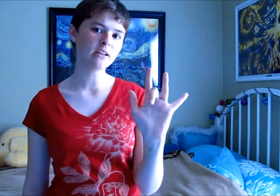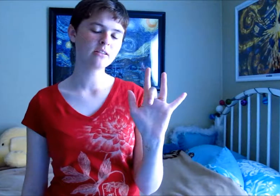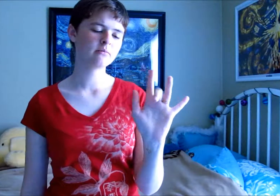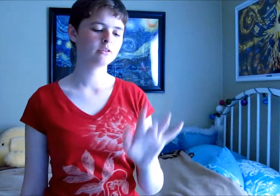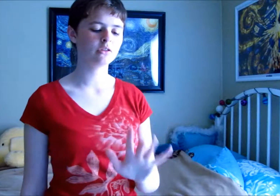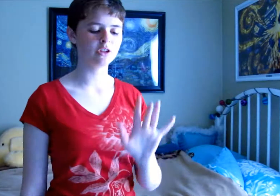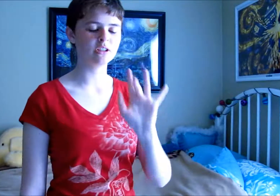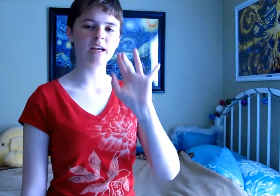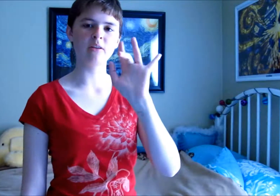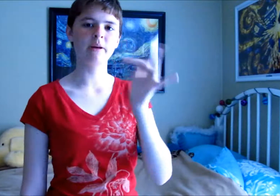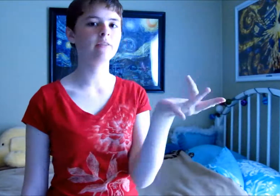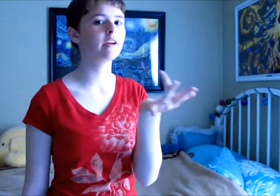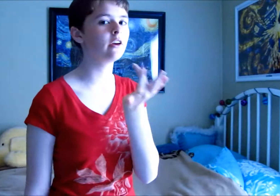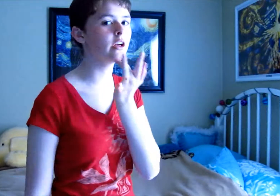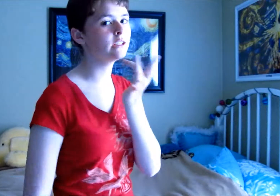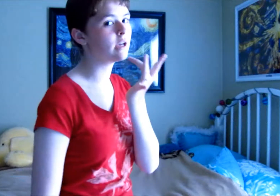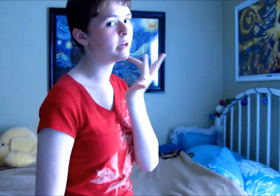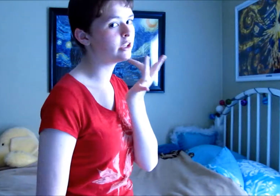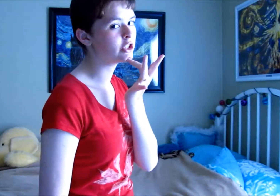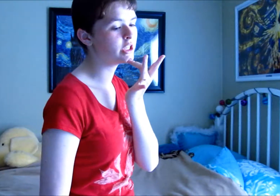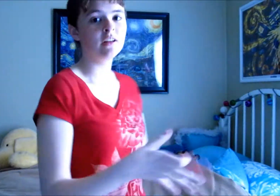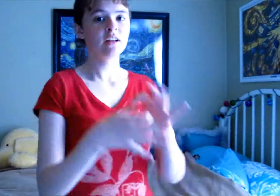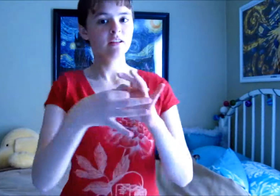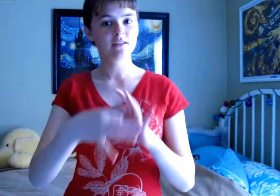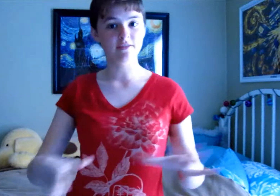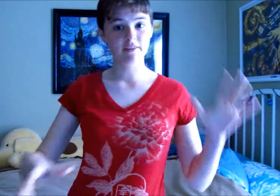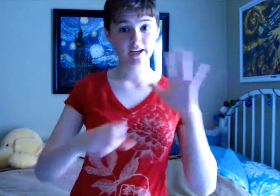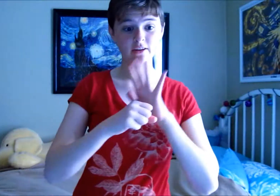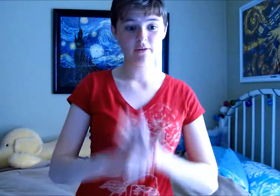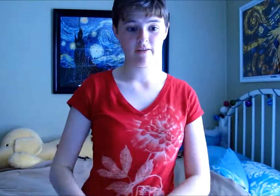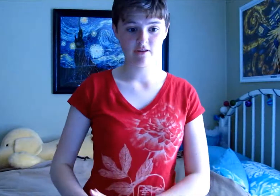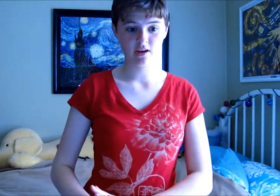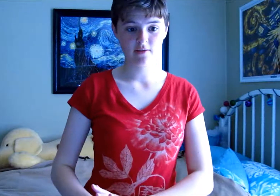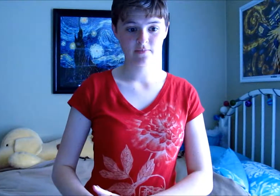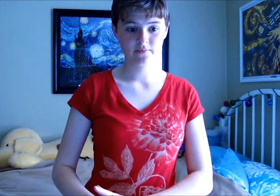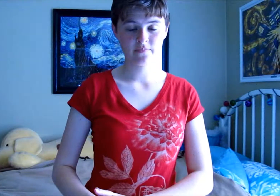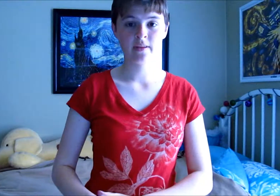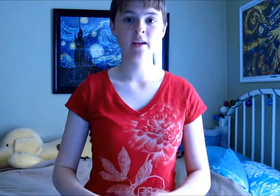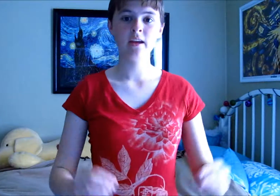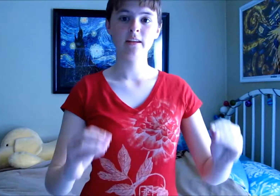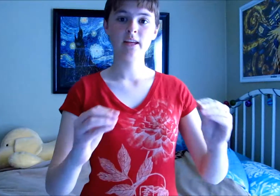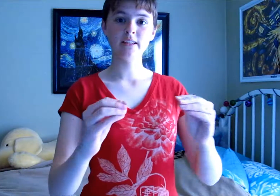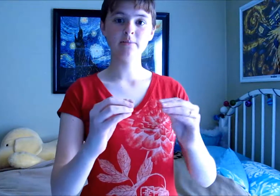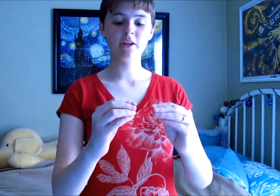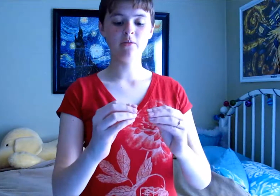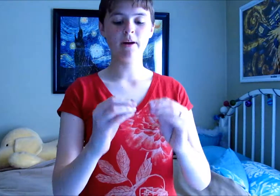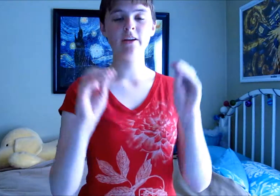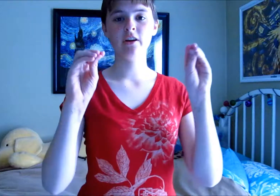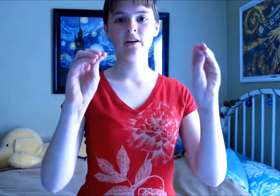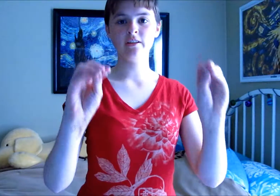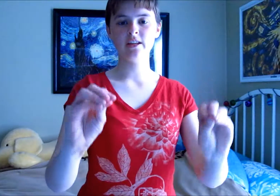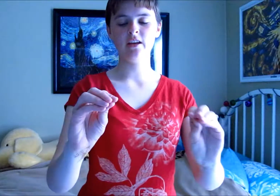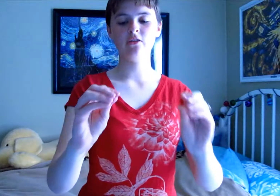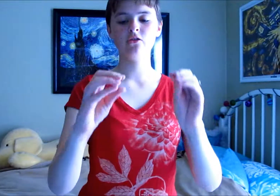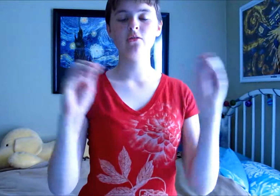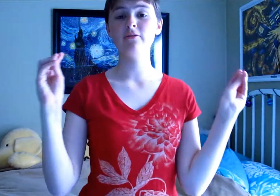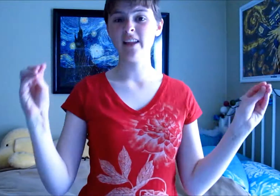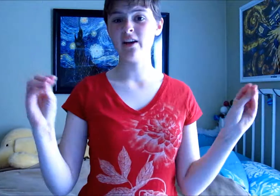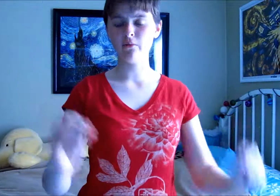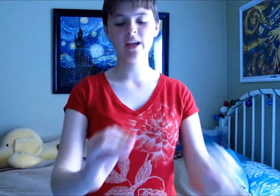hand. So you just take your middle finger, tap it on your cheek. Defying Gravity. Kiss me goodbye. You're going to take 2 flat O